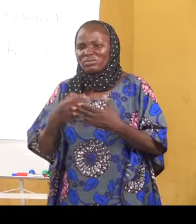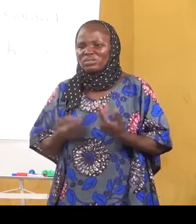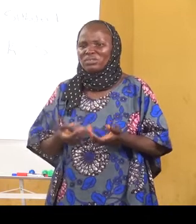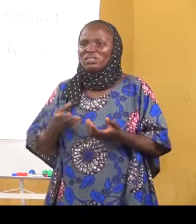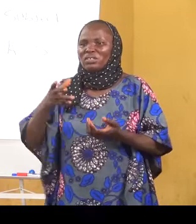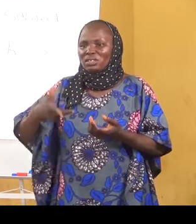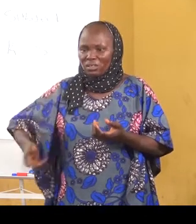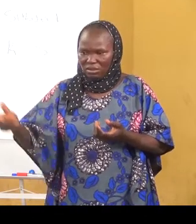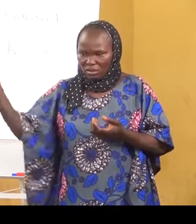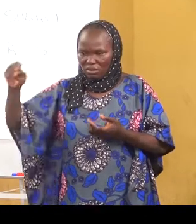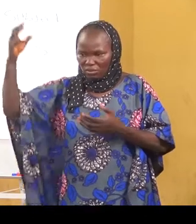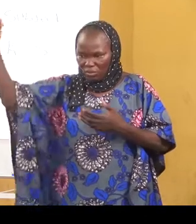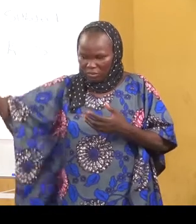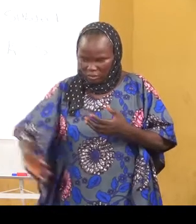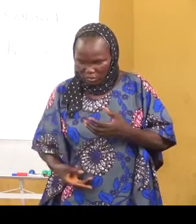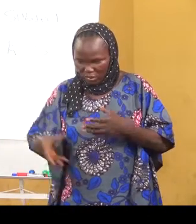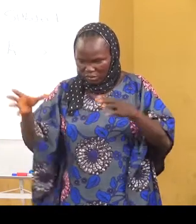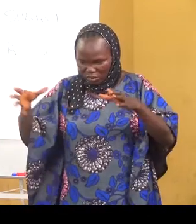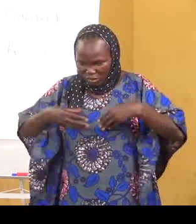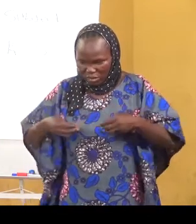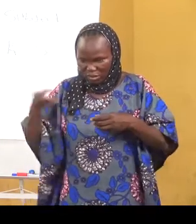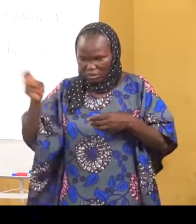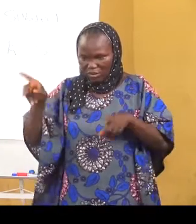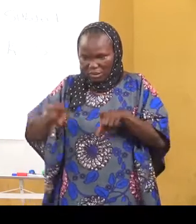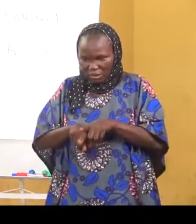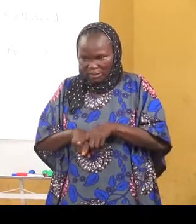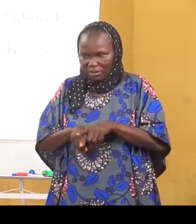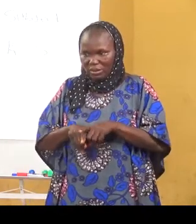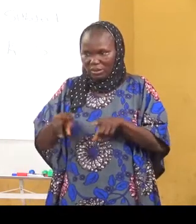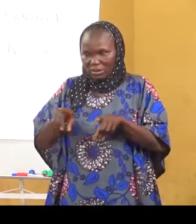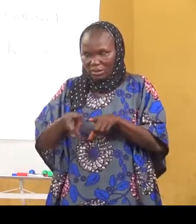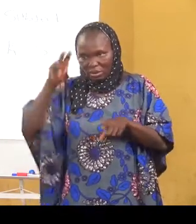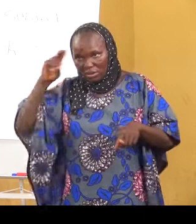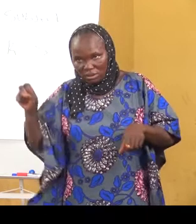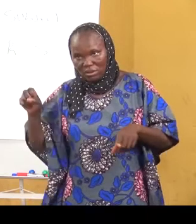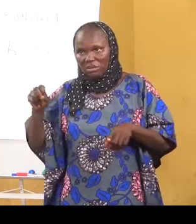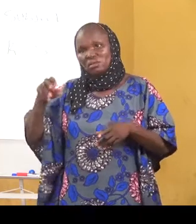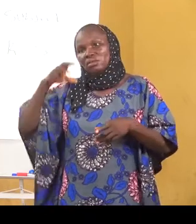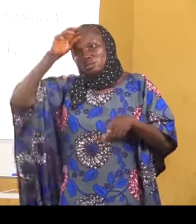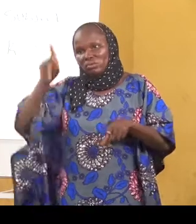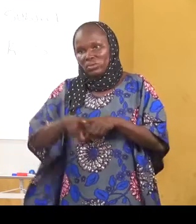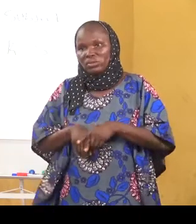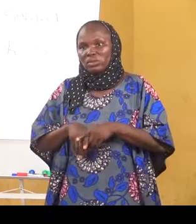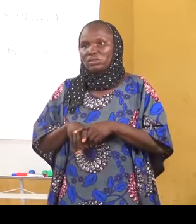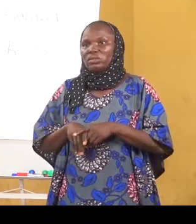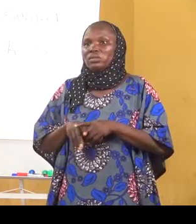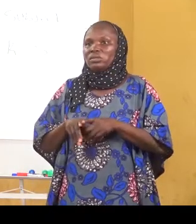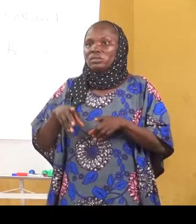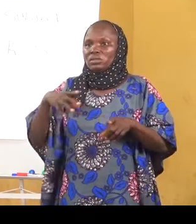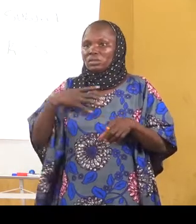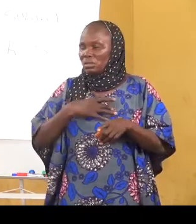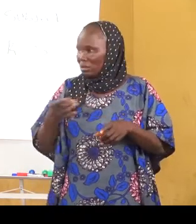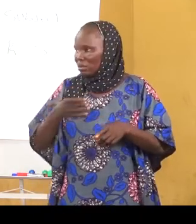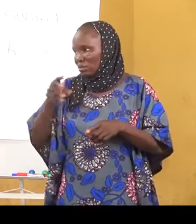him as he will receive Paul, who was his senior in the vineyard of the Lord Jesus Christ.